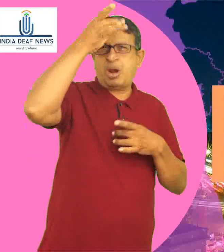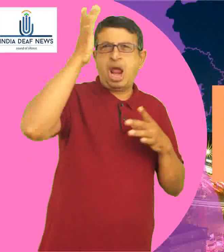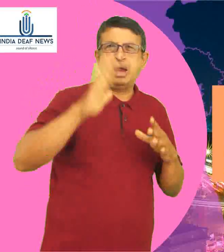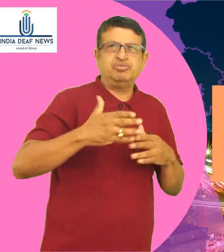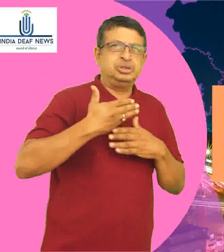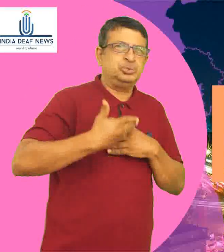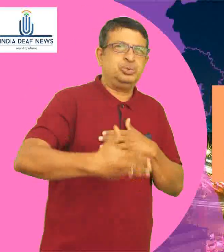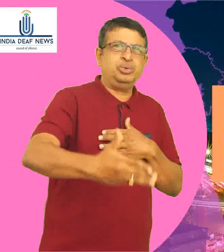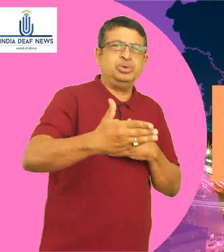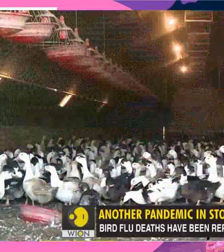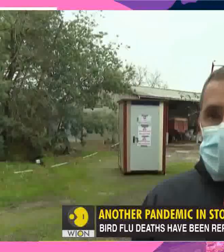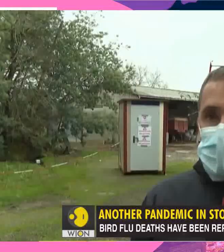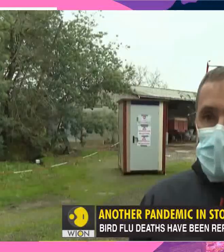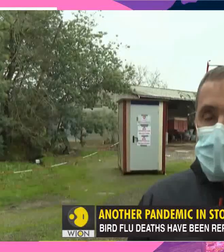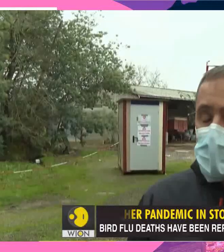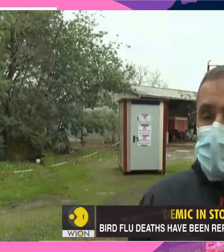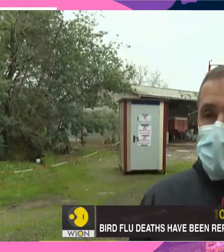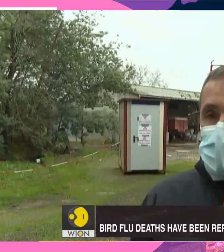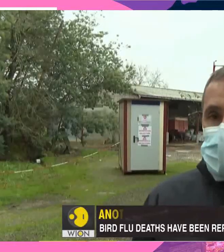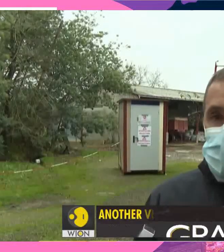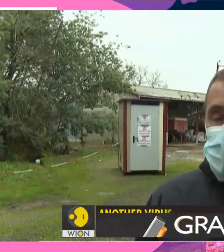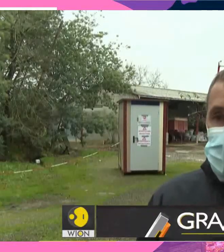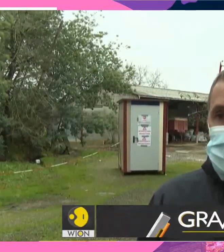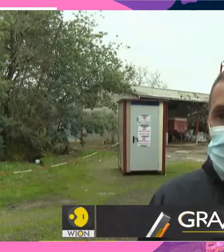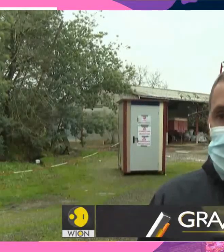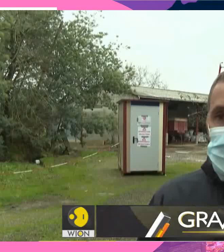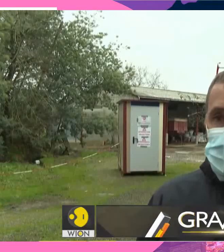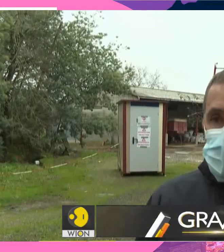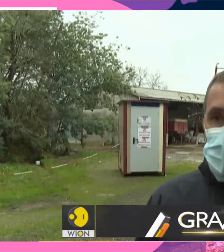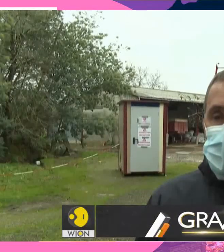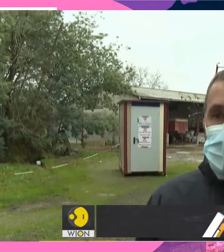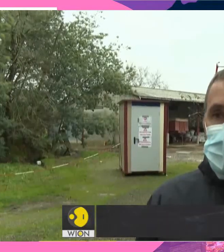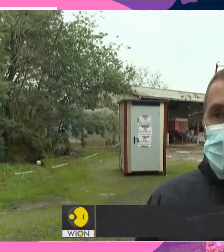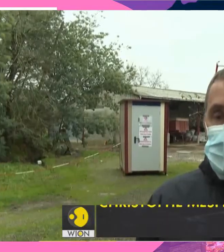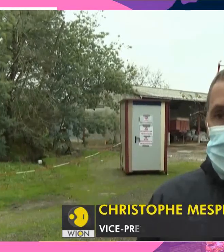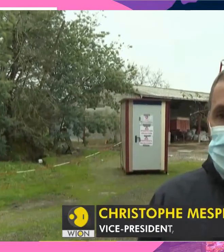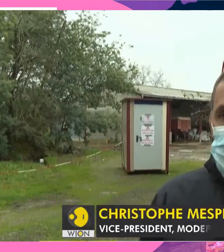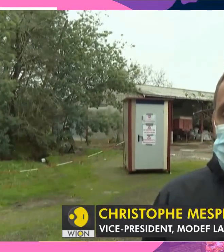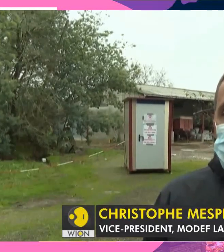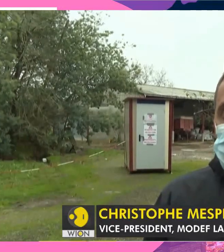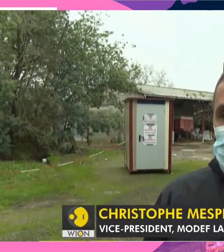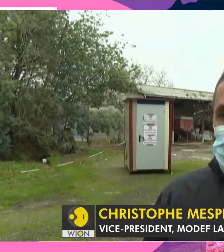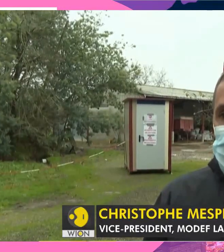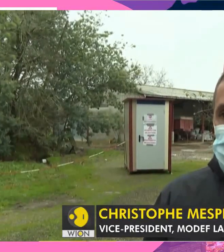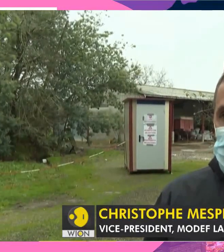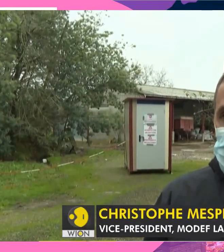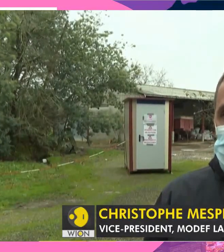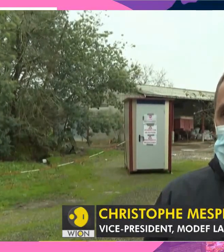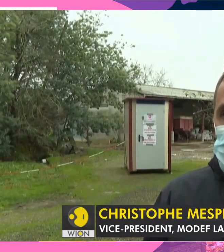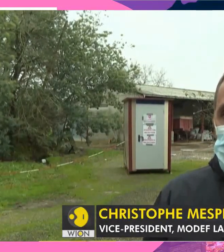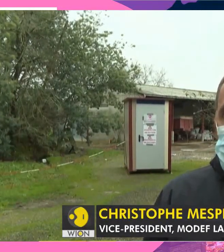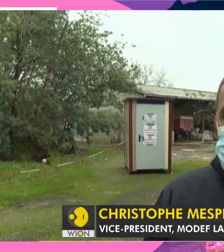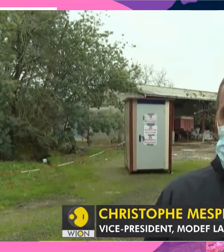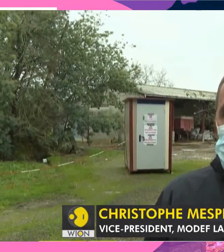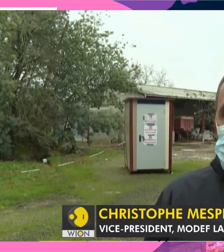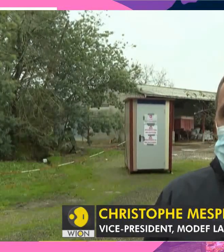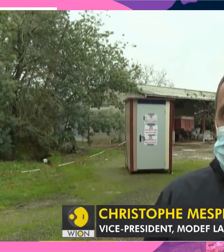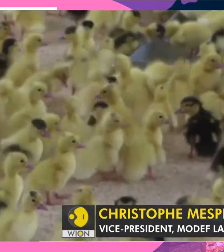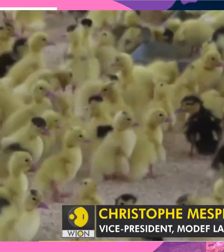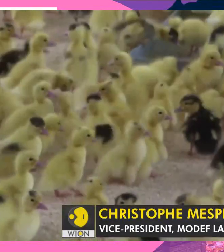in the state. Rapid response teams The situation is very worrying simply because we have gone to numerous outbreaks. The